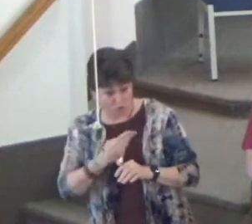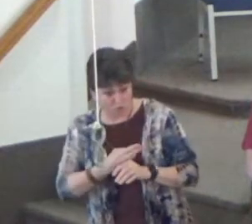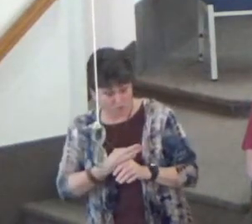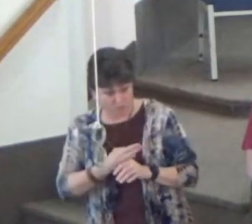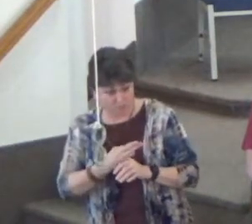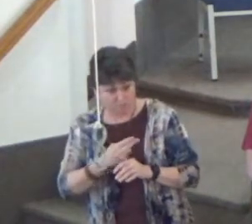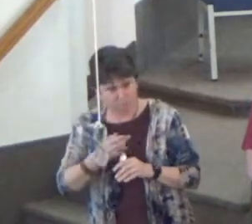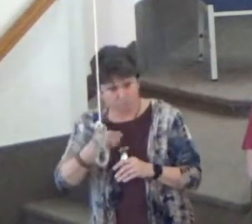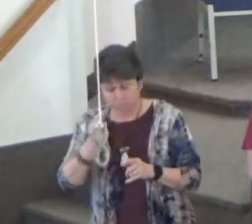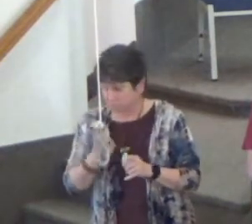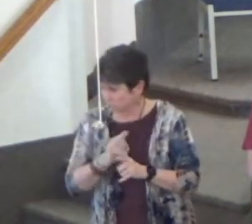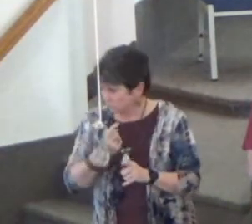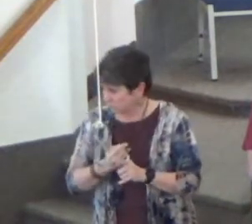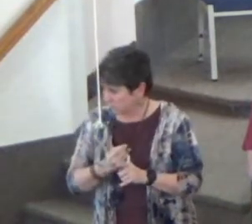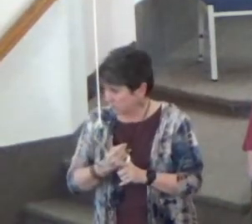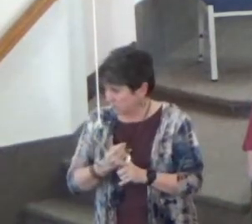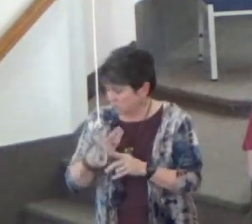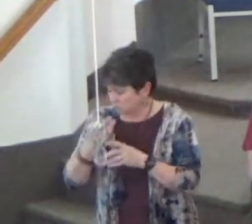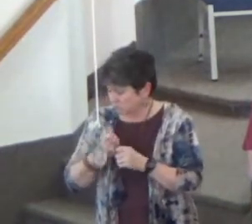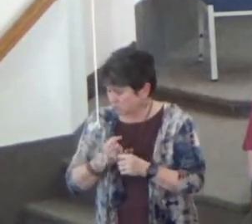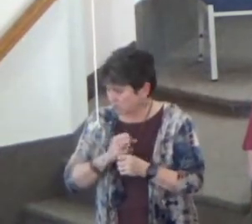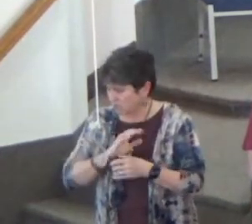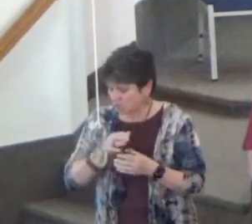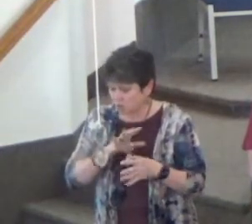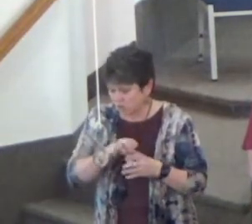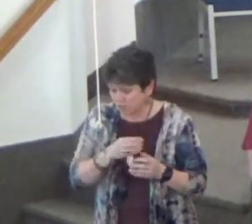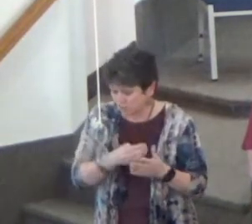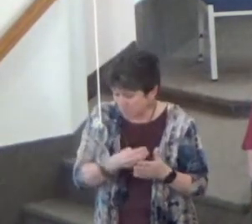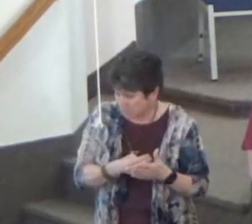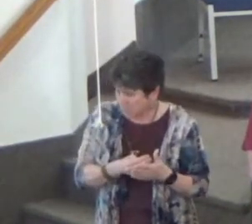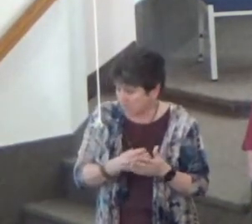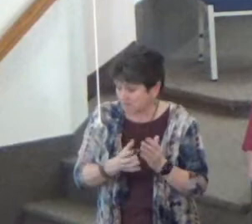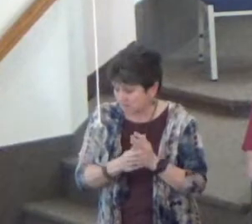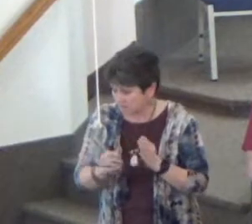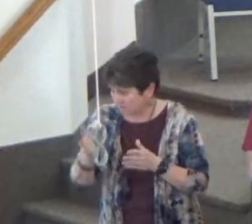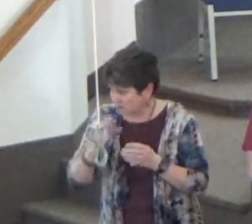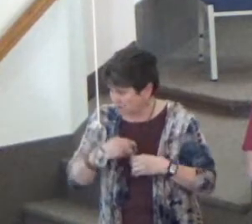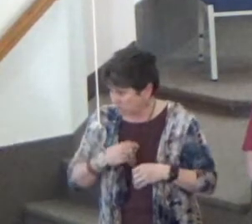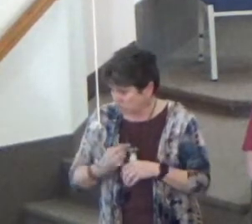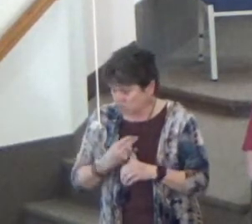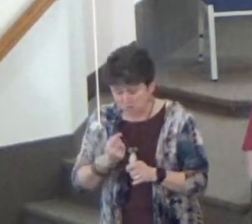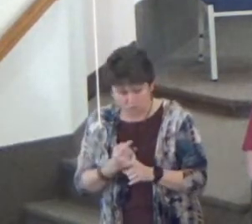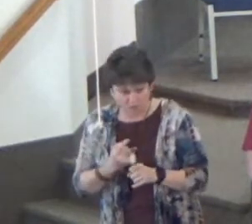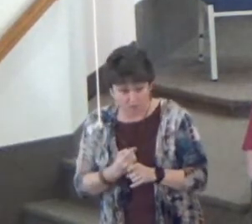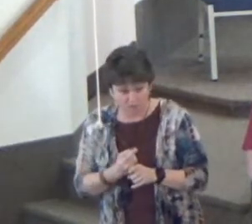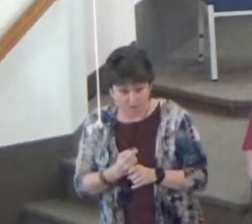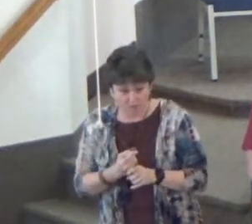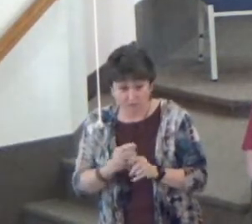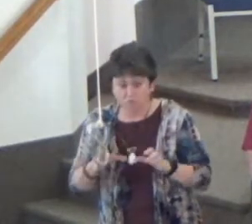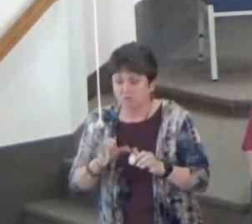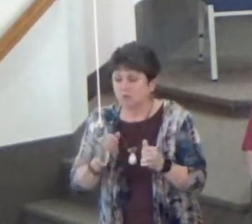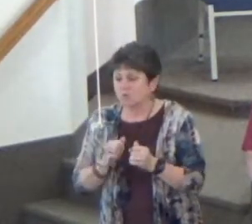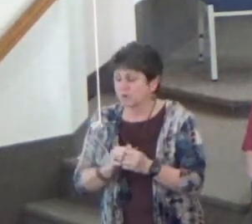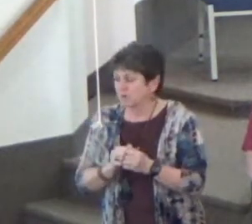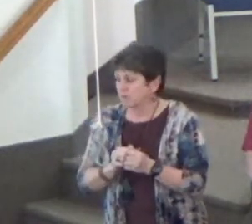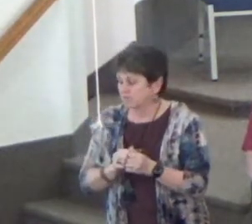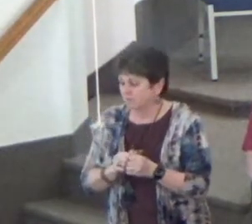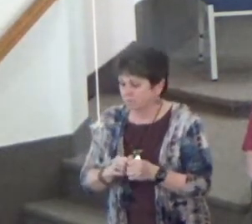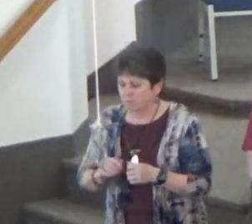the trusts, including our finances, that God has given to us? And may we do this with a cheerful